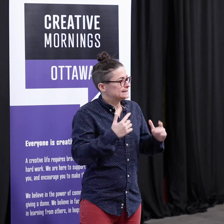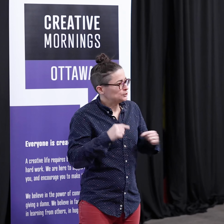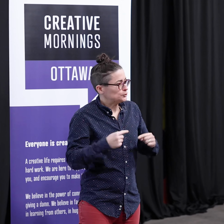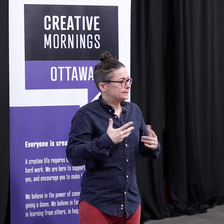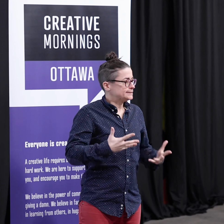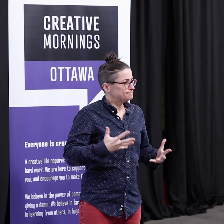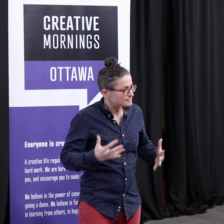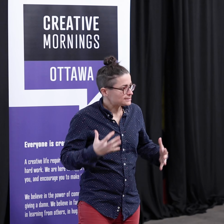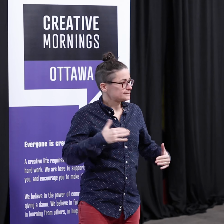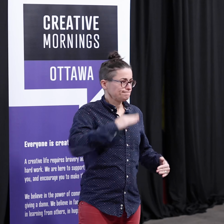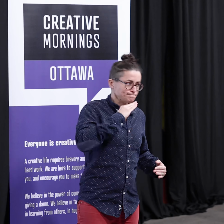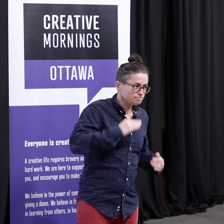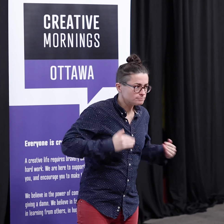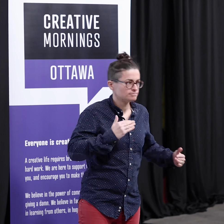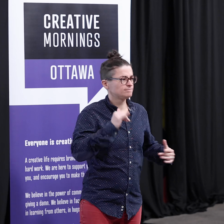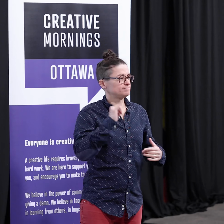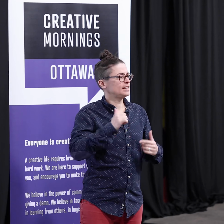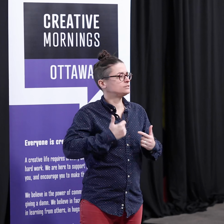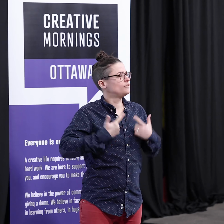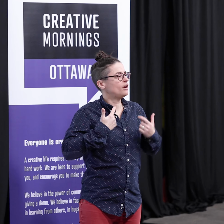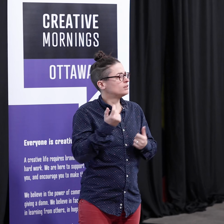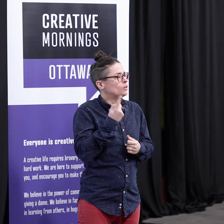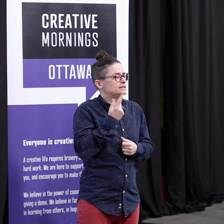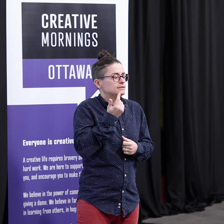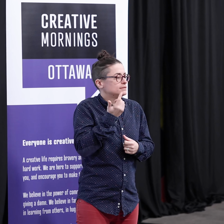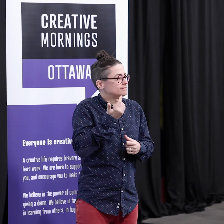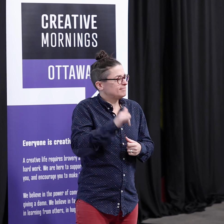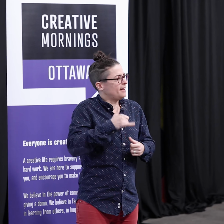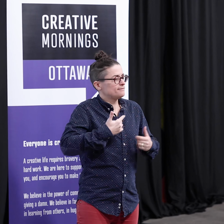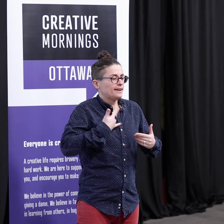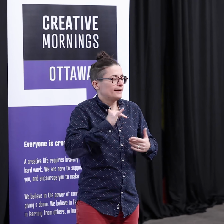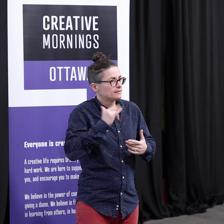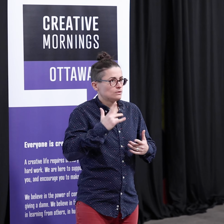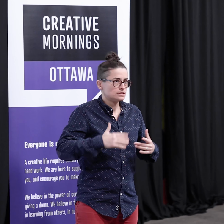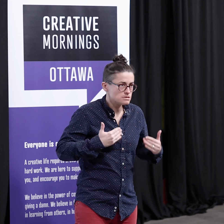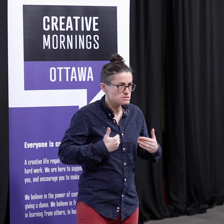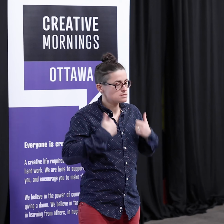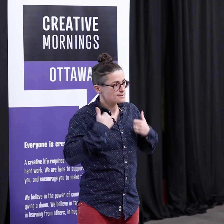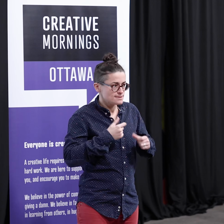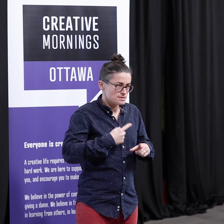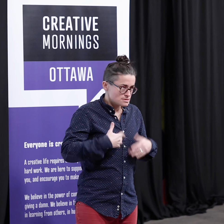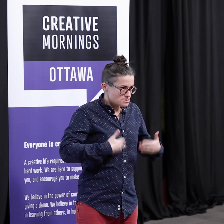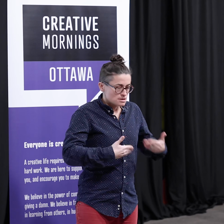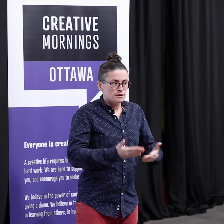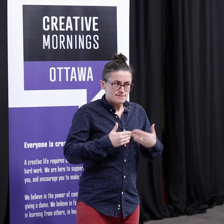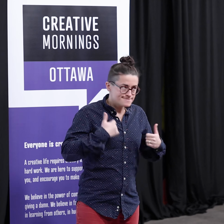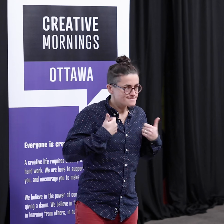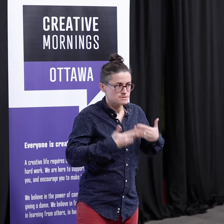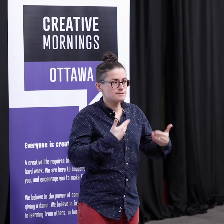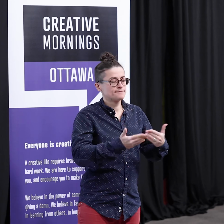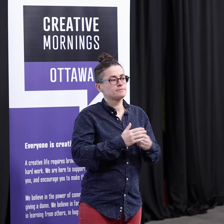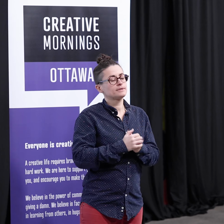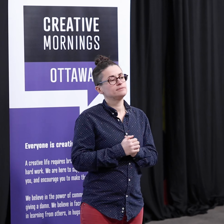being that example of communicating, right? It's cold, it has sharp edges, it's not smooth,